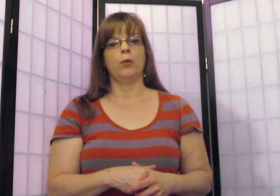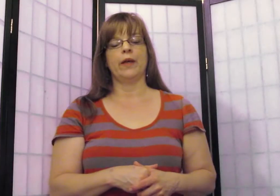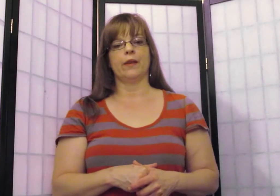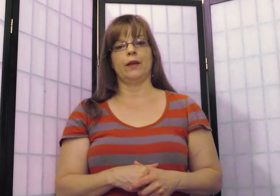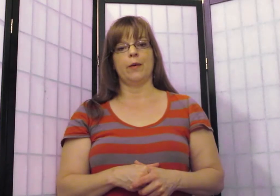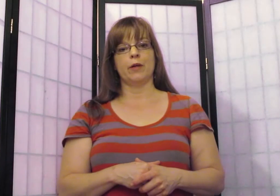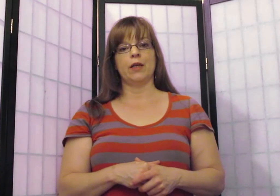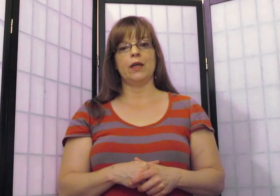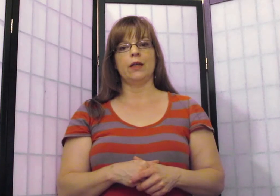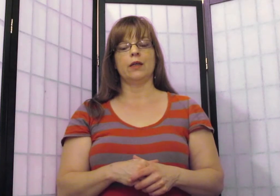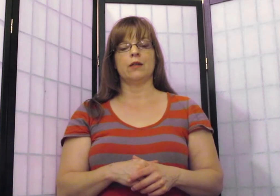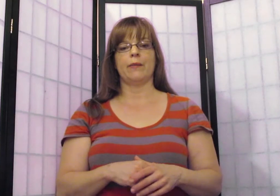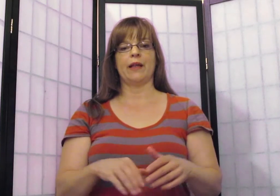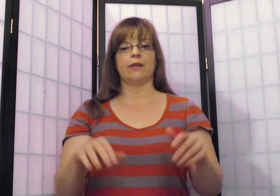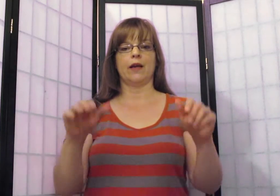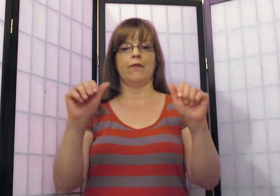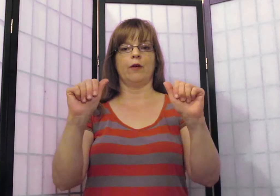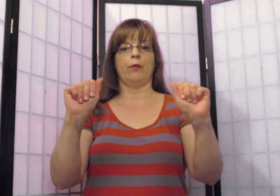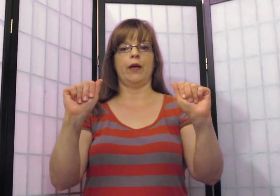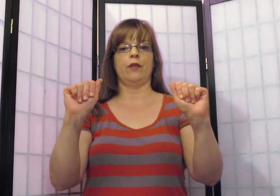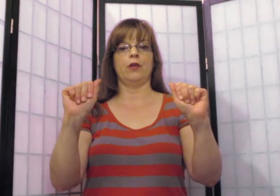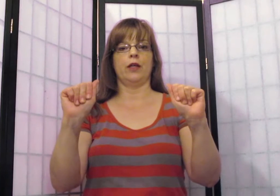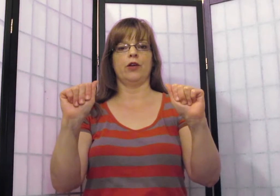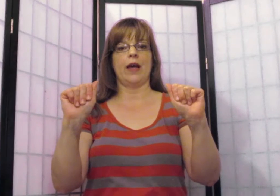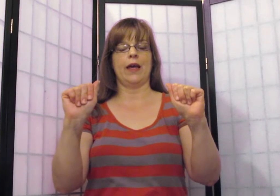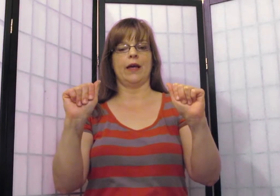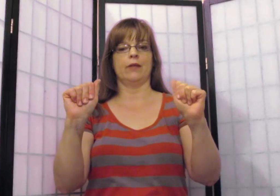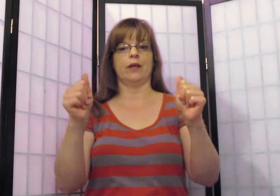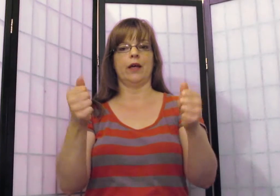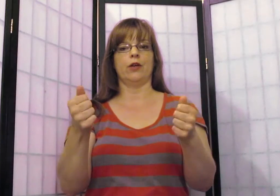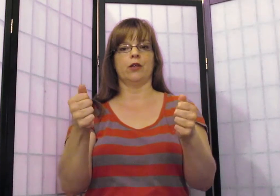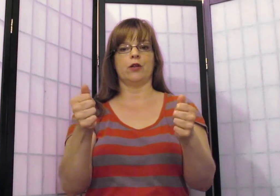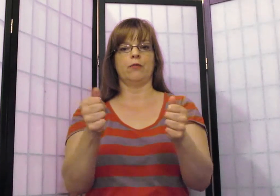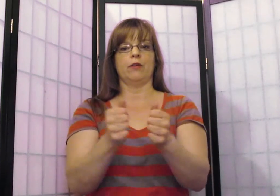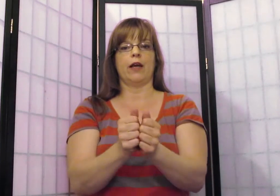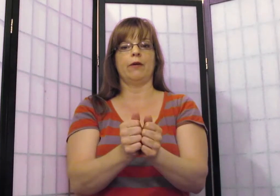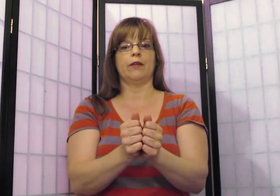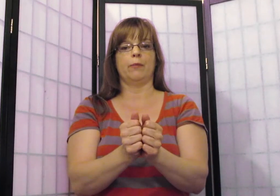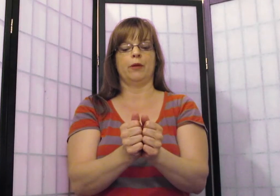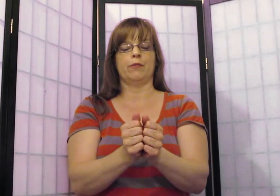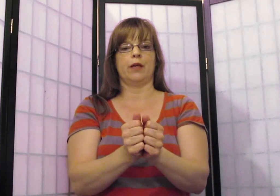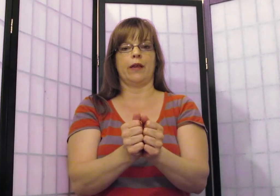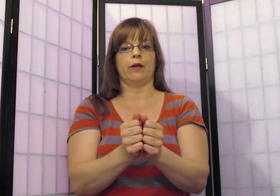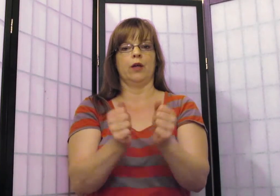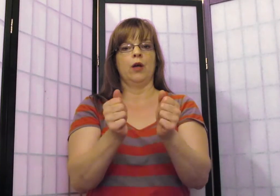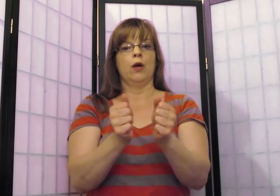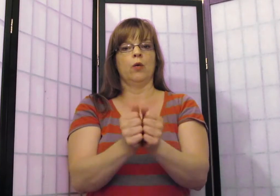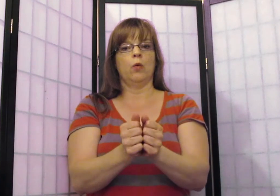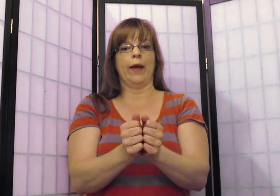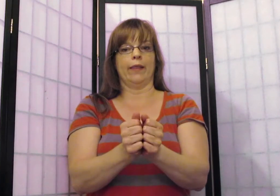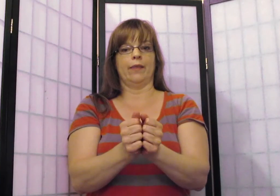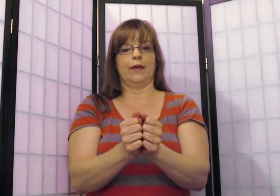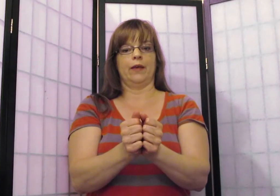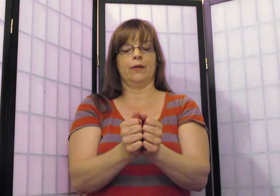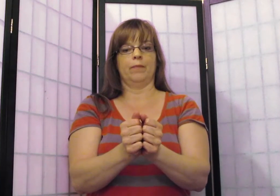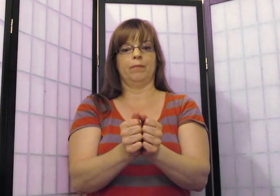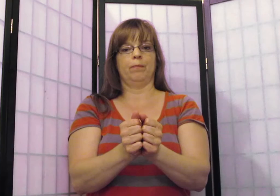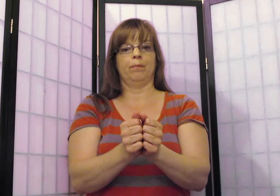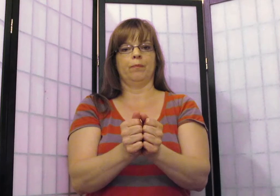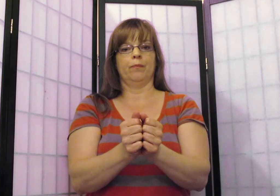With liberty. To make the sign for with, you need your A hands again. You're going to turn them sideways and put them together. With.